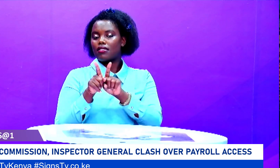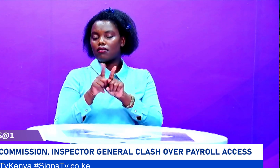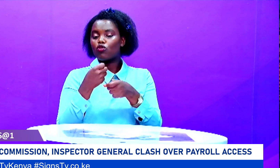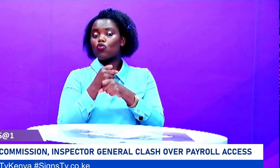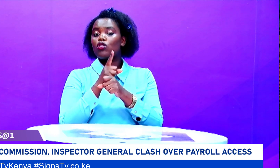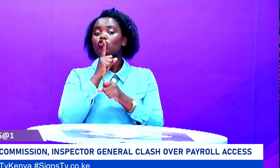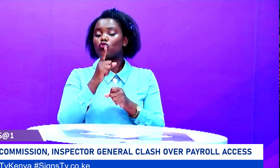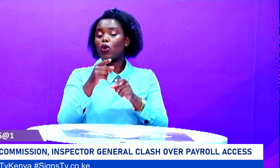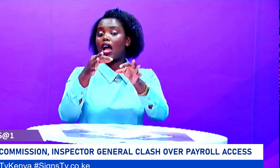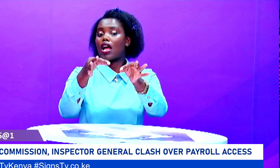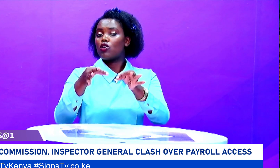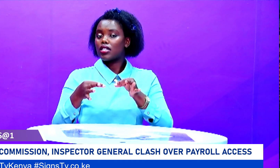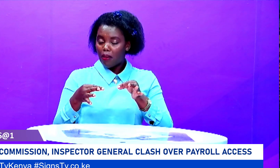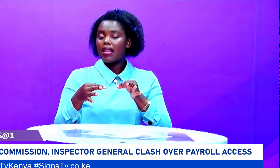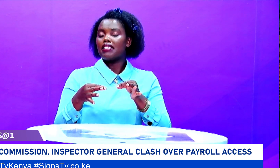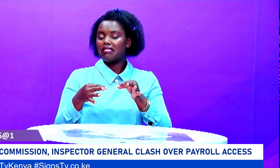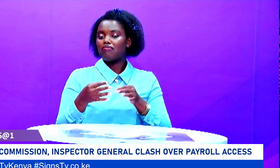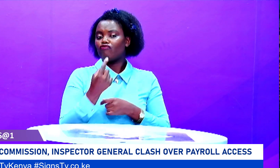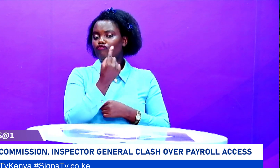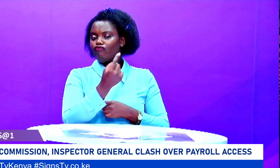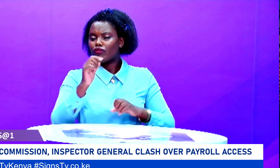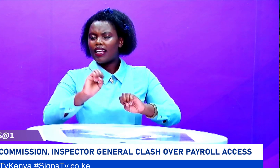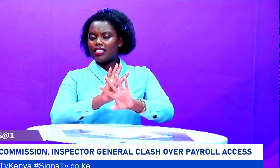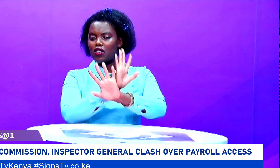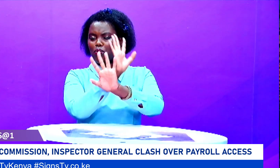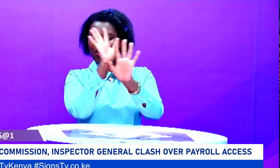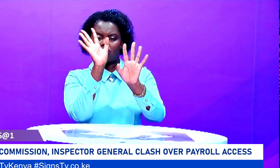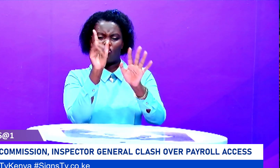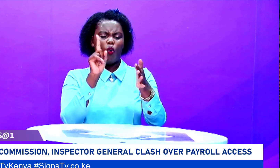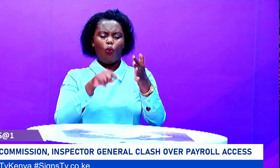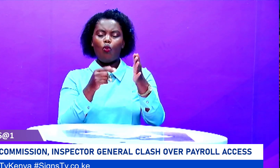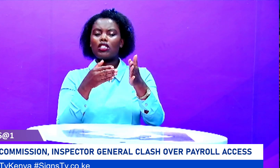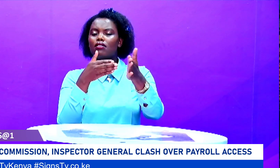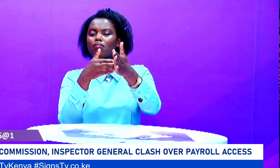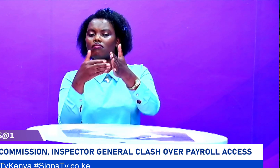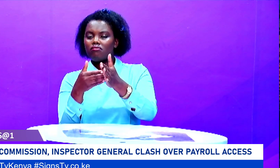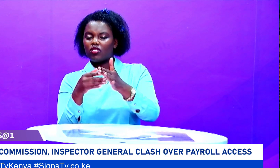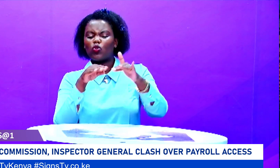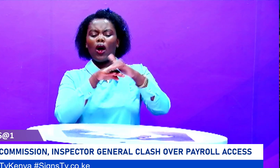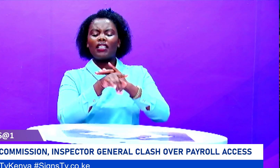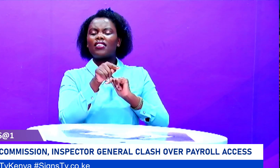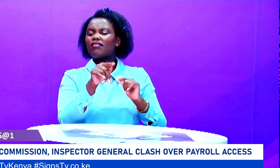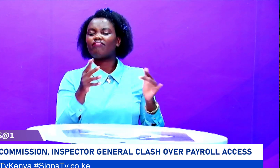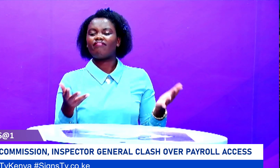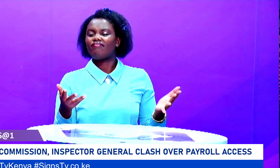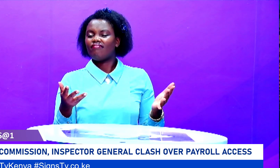we all have the responsibility to make sure we are accountable and for transparency and not to block the